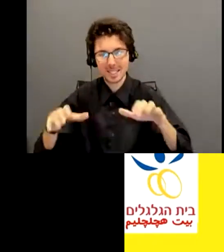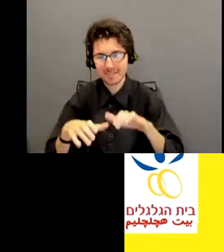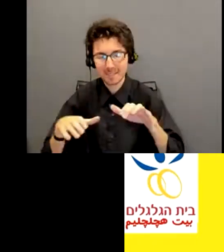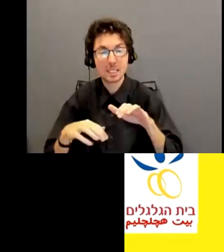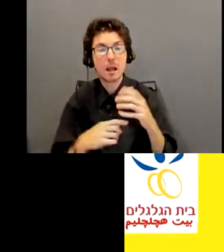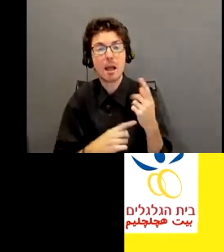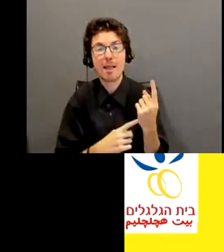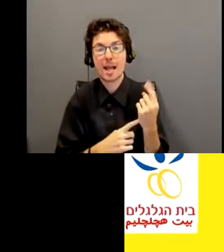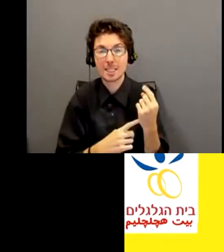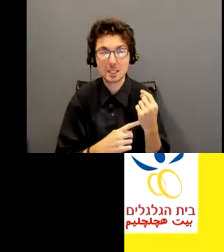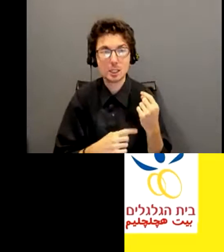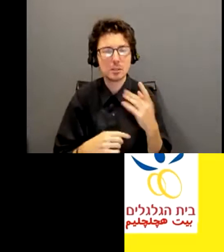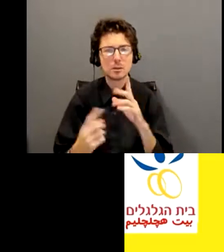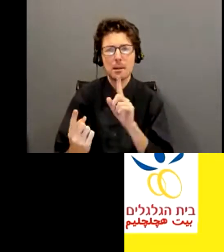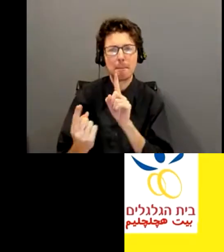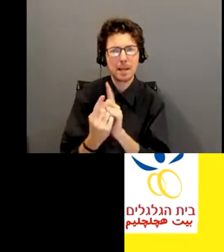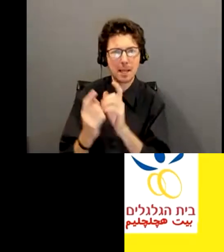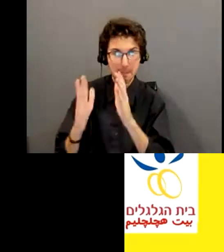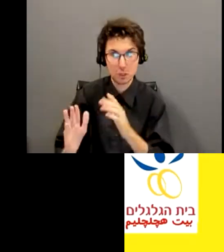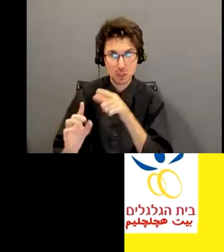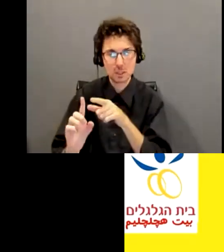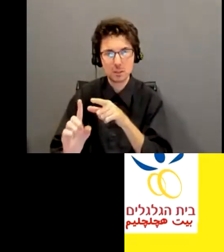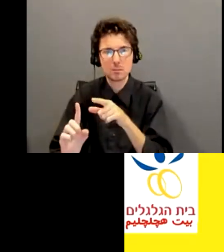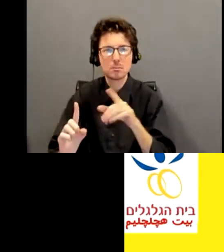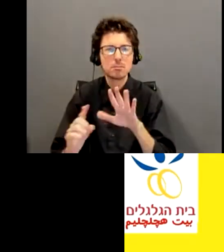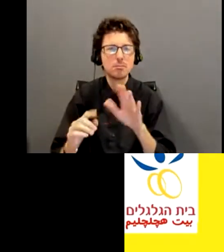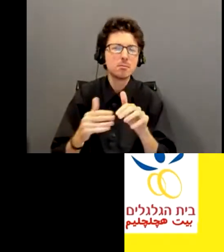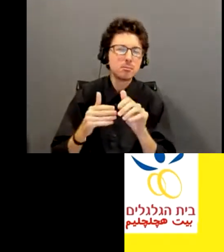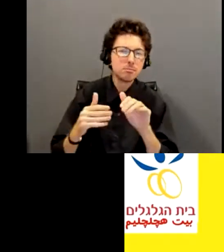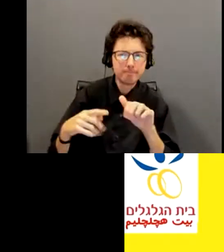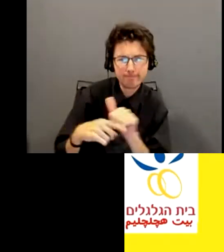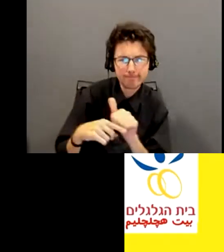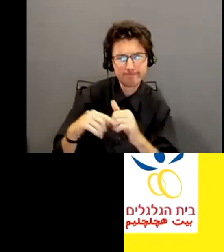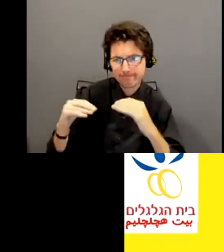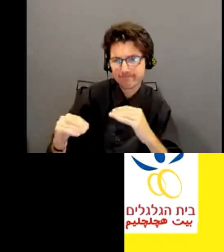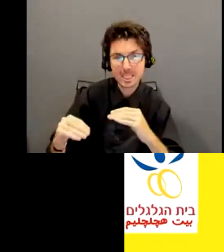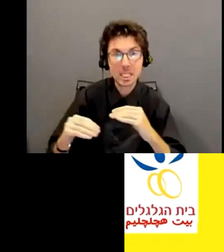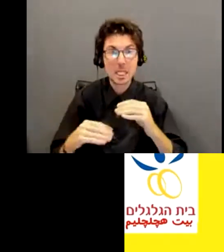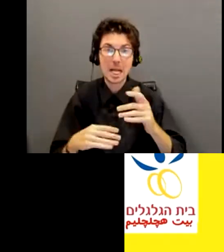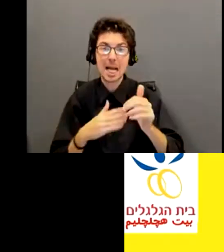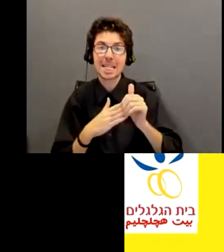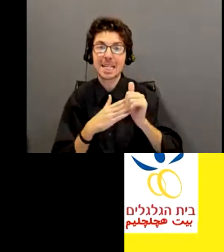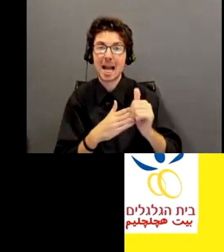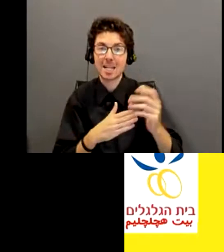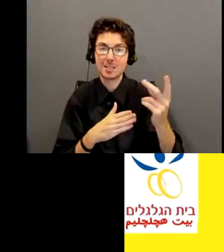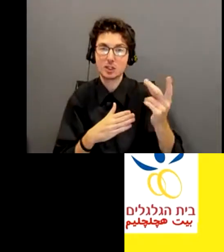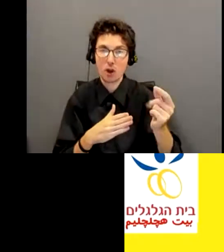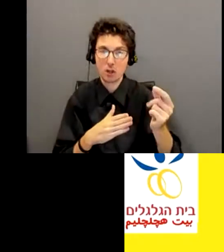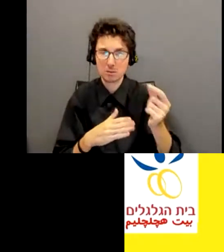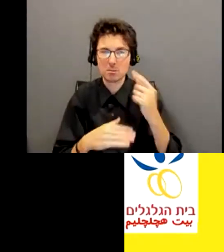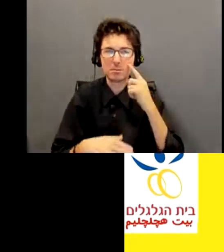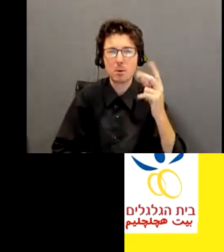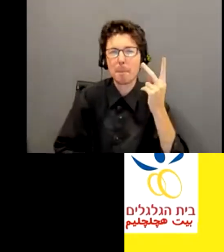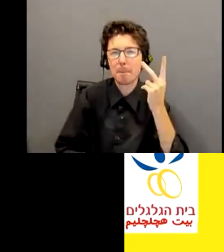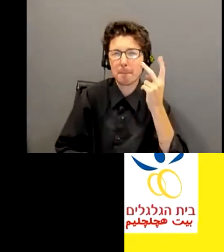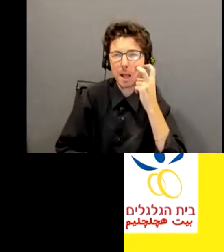we met someone who is training guide dogs to help blind people. And she told us about the process and how